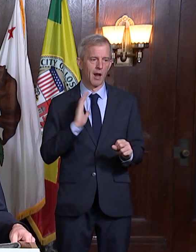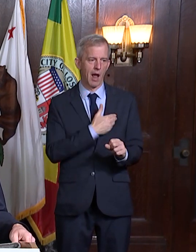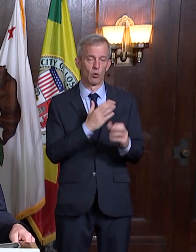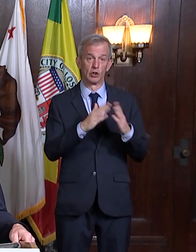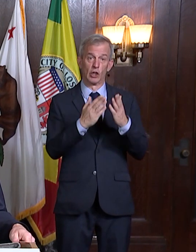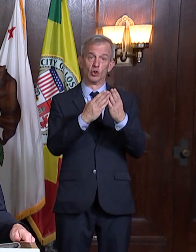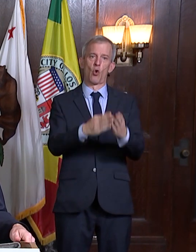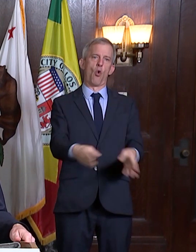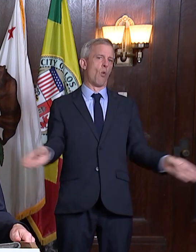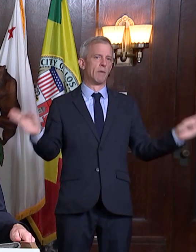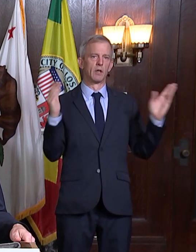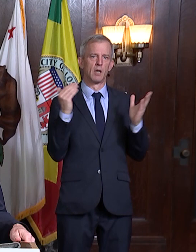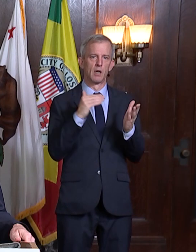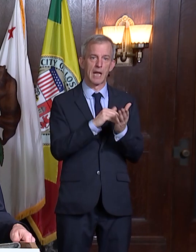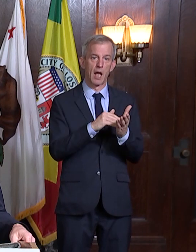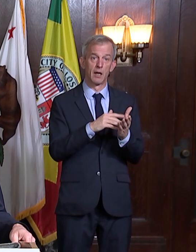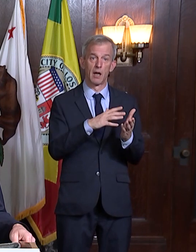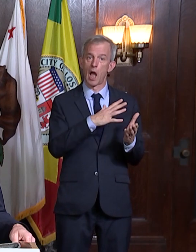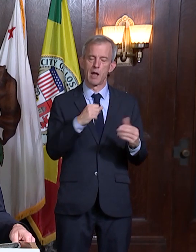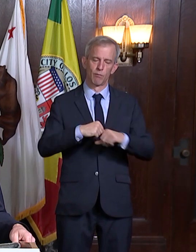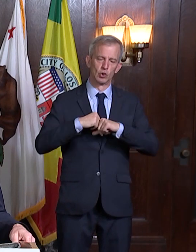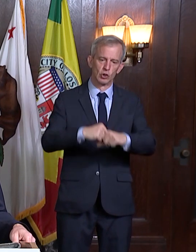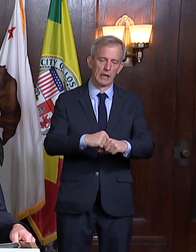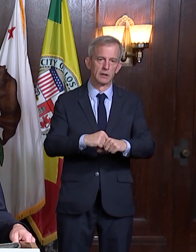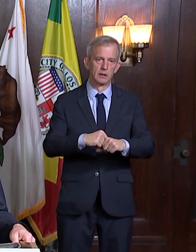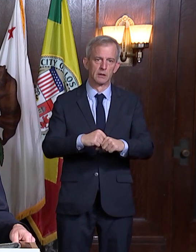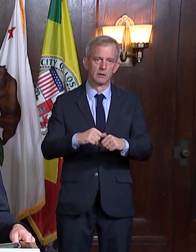again and protected in our hearts.